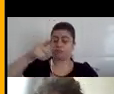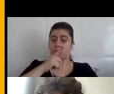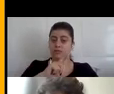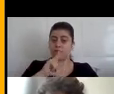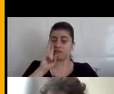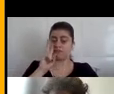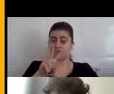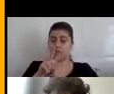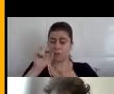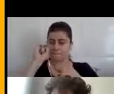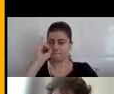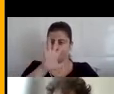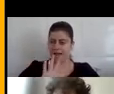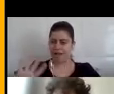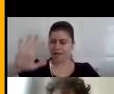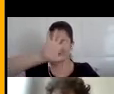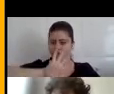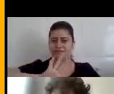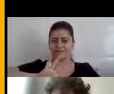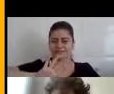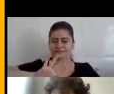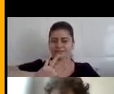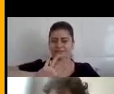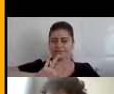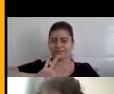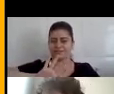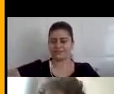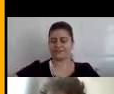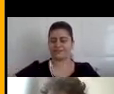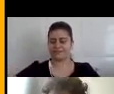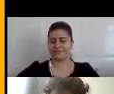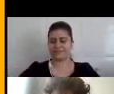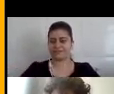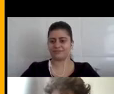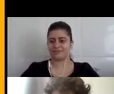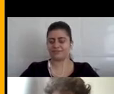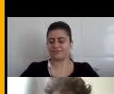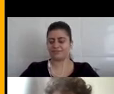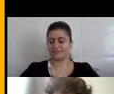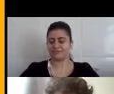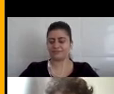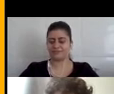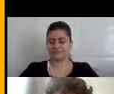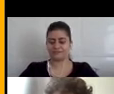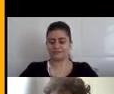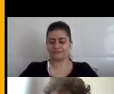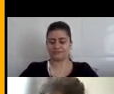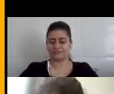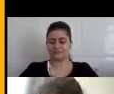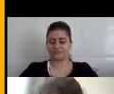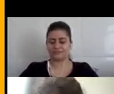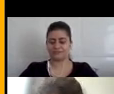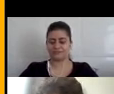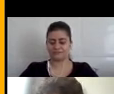let's say the most important moments of debate and exchange among our community. You can see